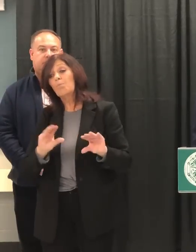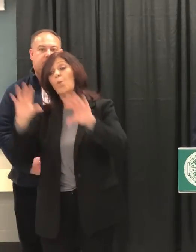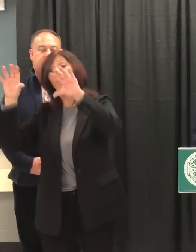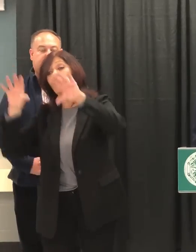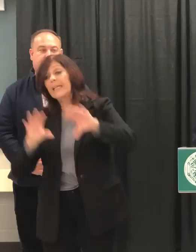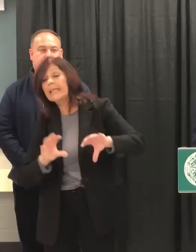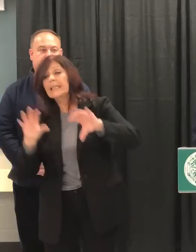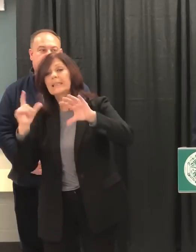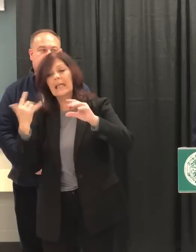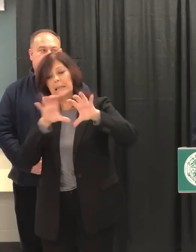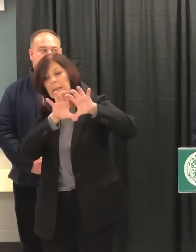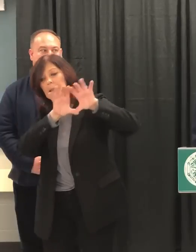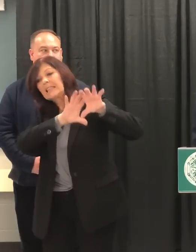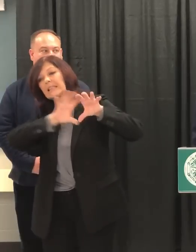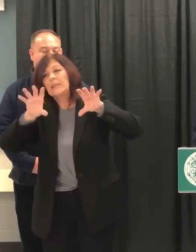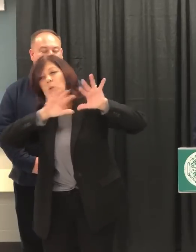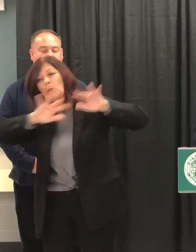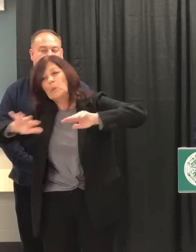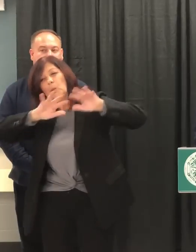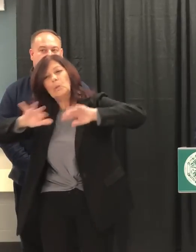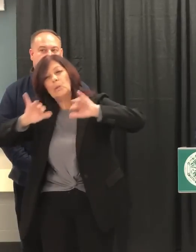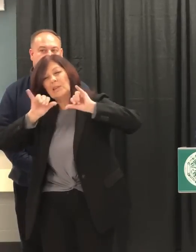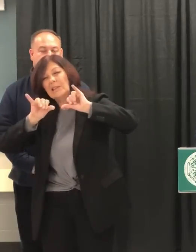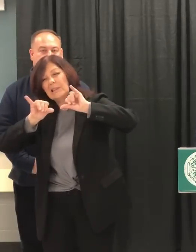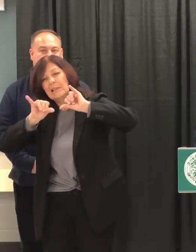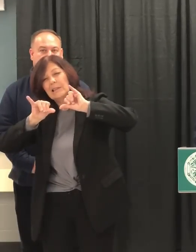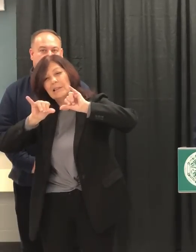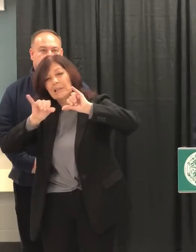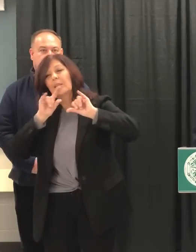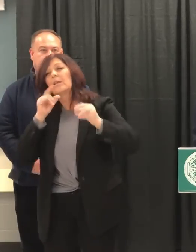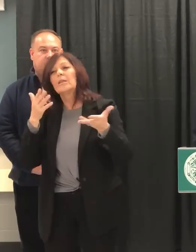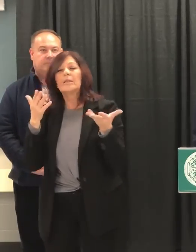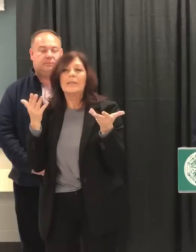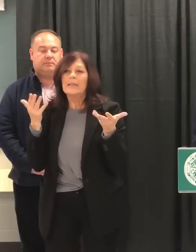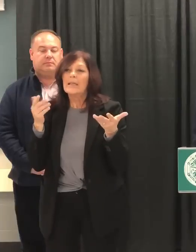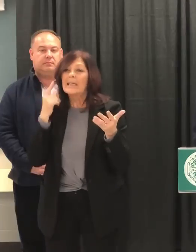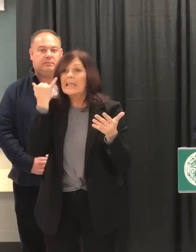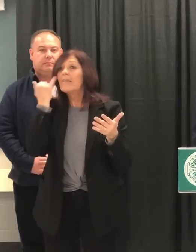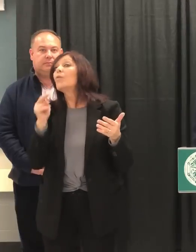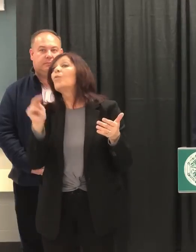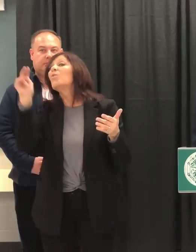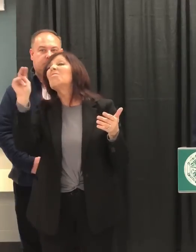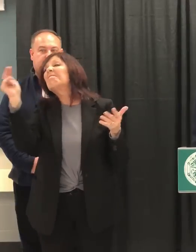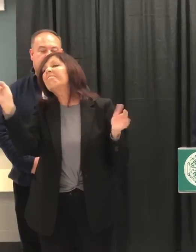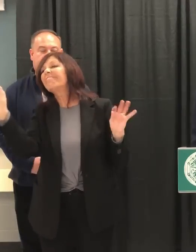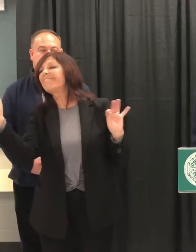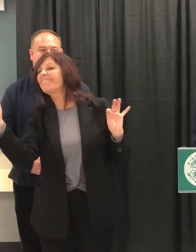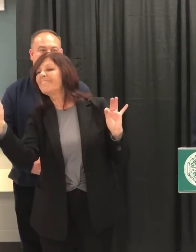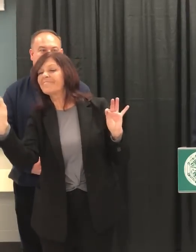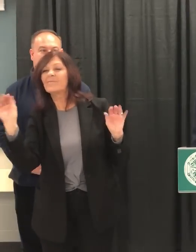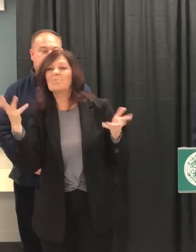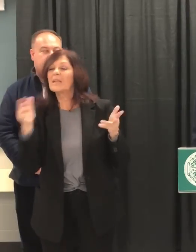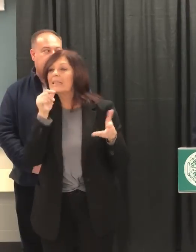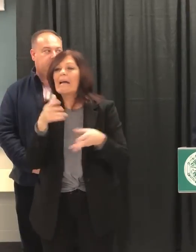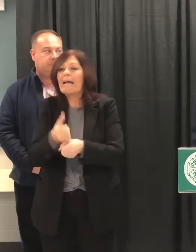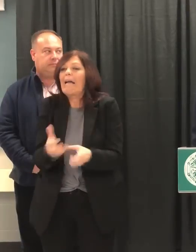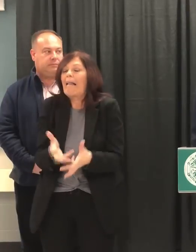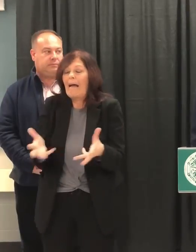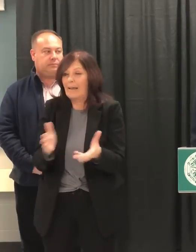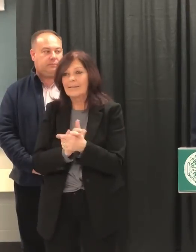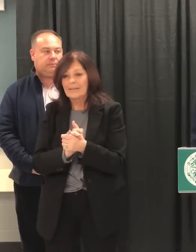that the areas that are not getting snow and haven't received much snow today are probably not going to get much of any, maybe 6 inches between now and Monday